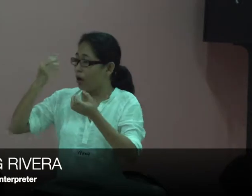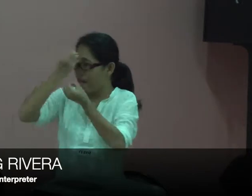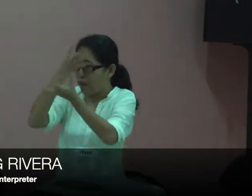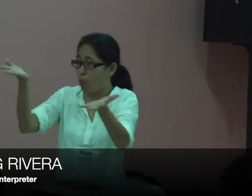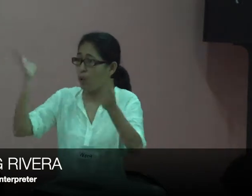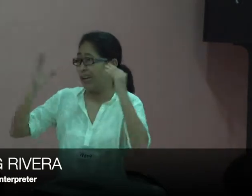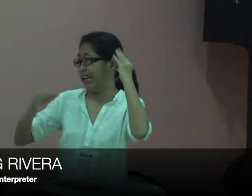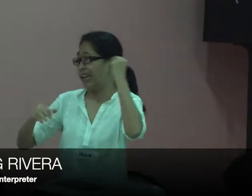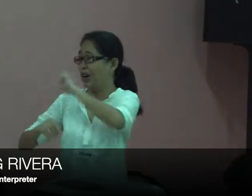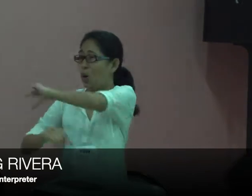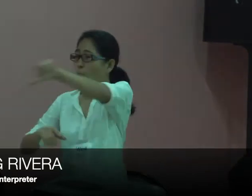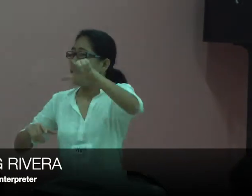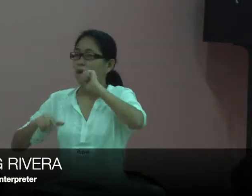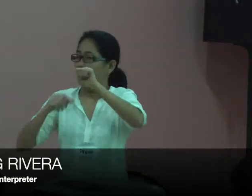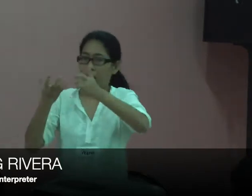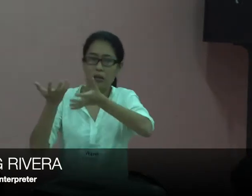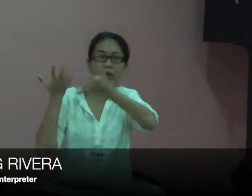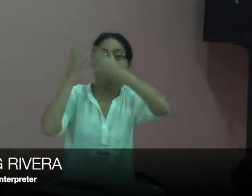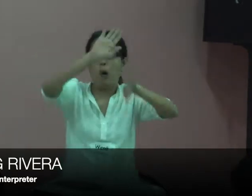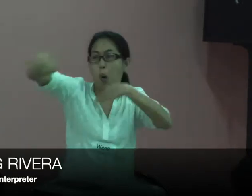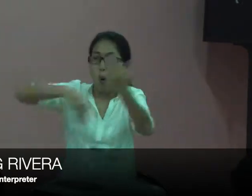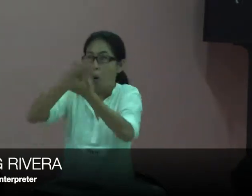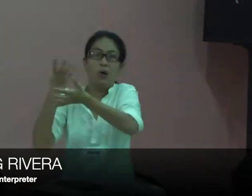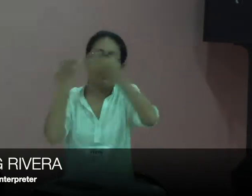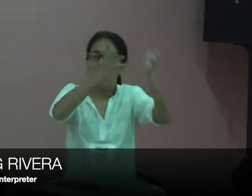responsibilities with PDRC,